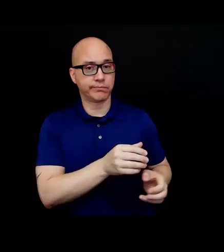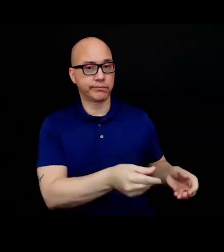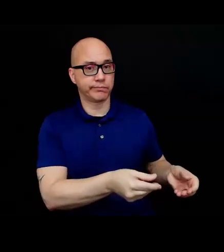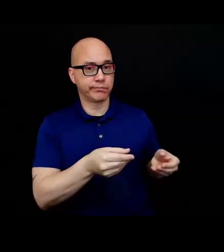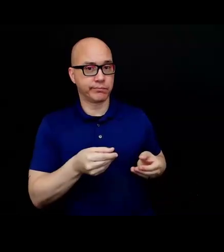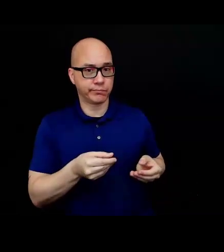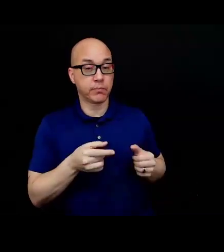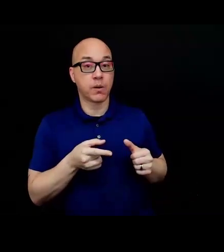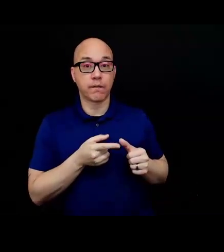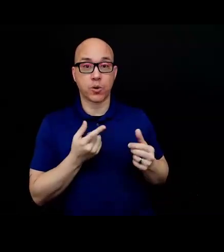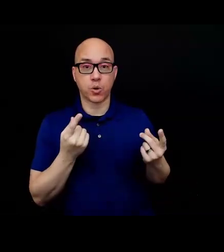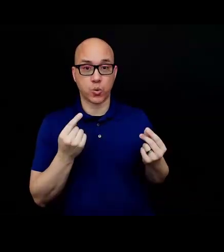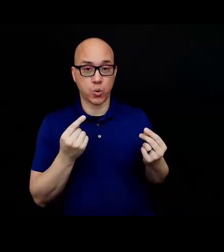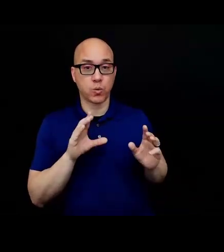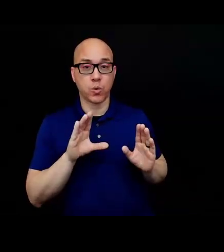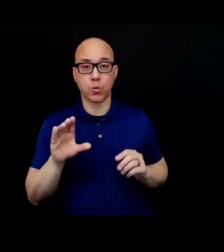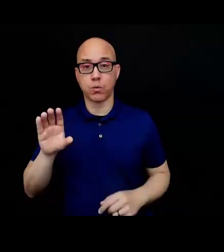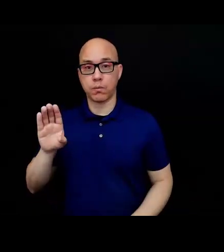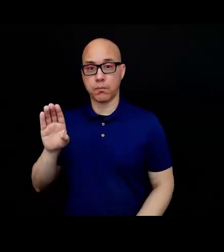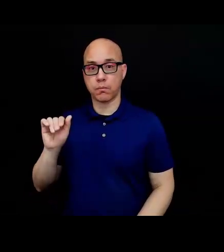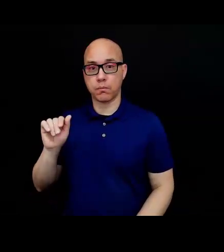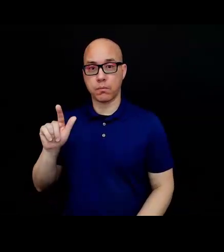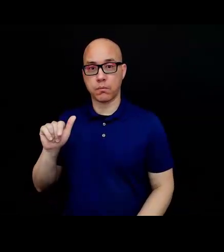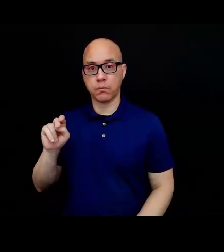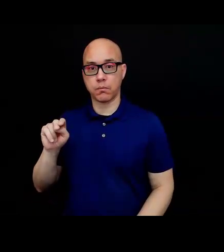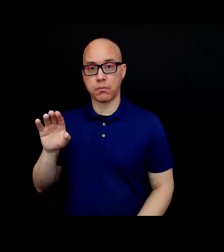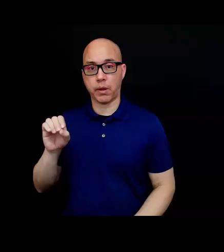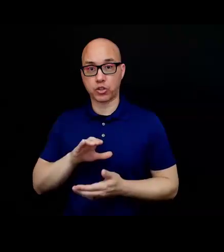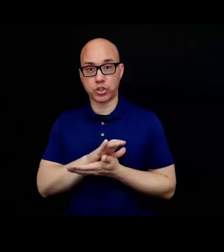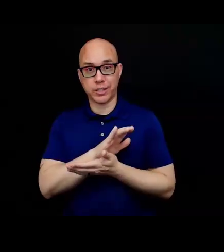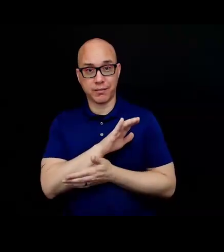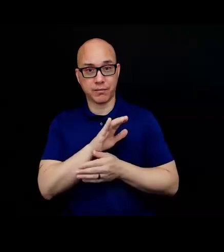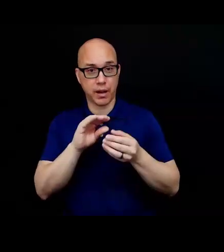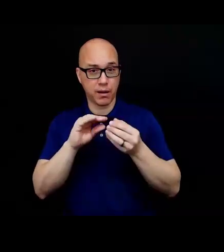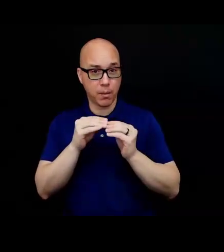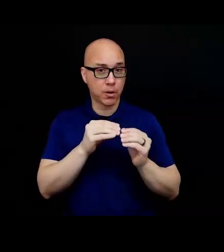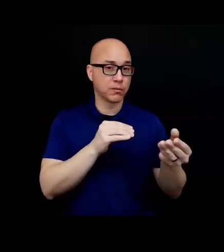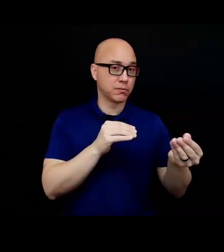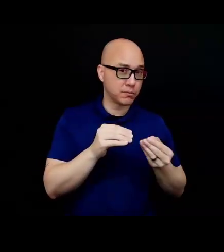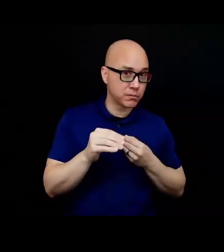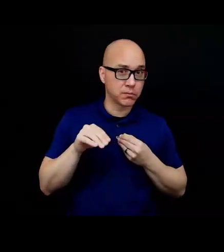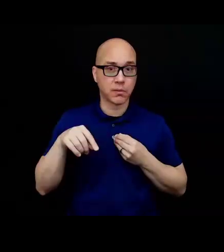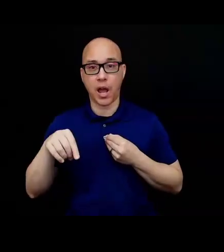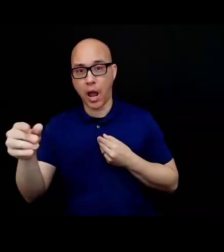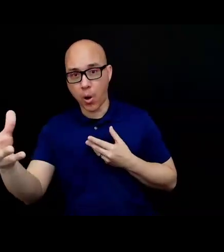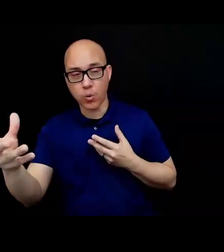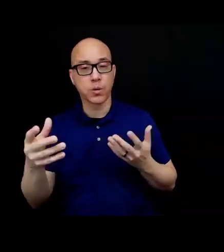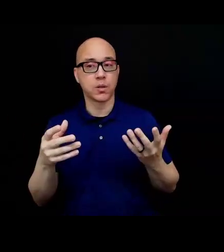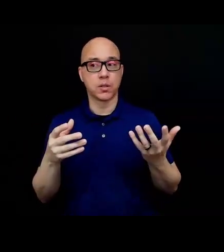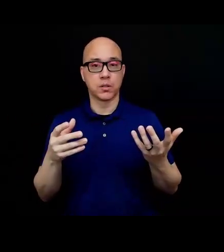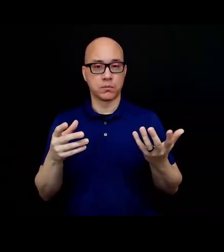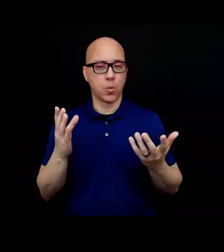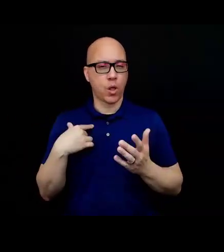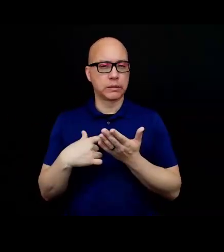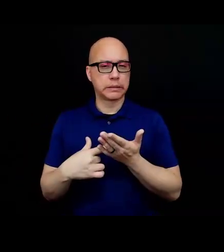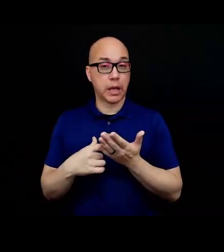sheet, and he's doing what's called a quick calculation of your quick ratio. How many of us have